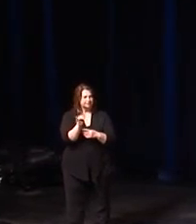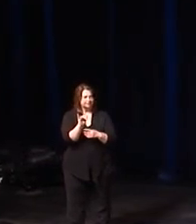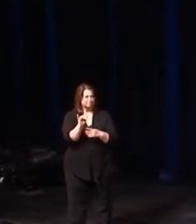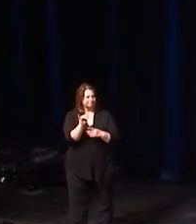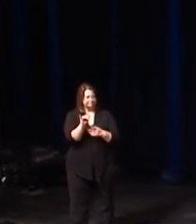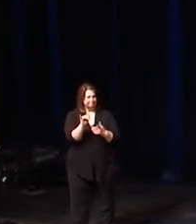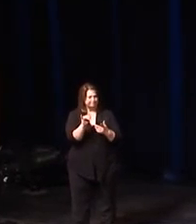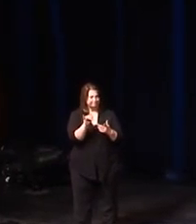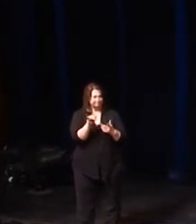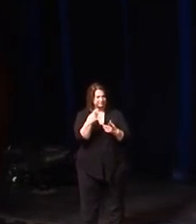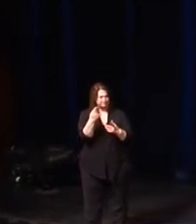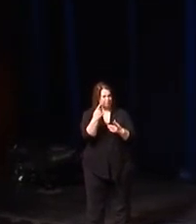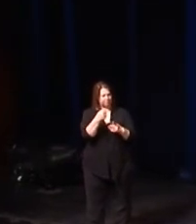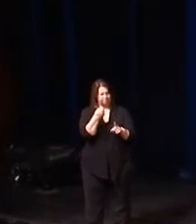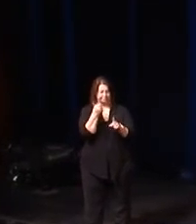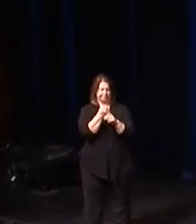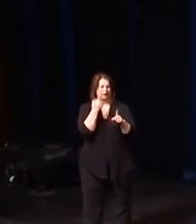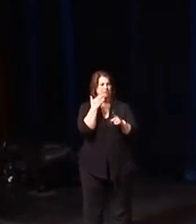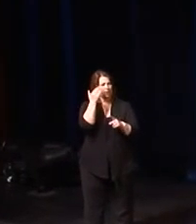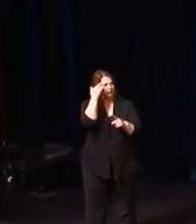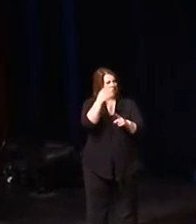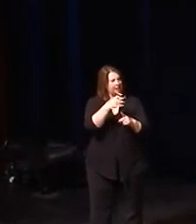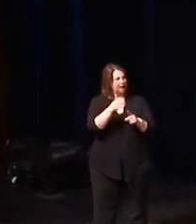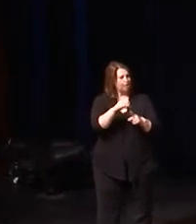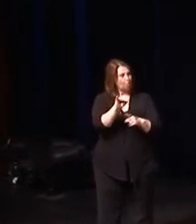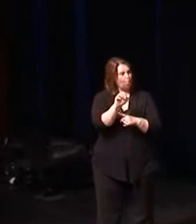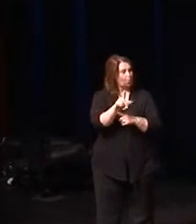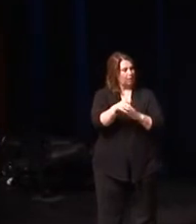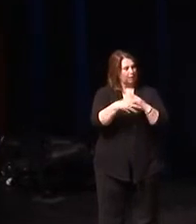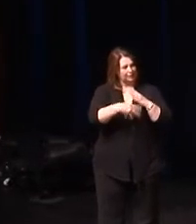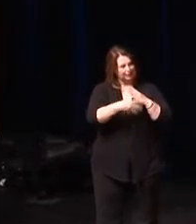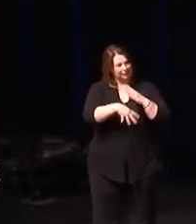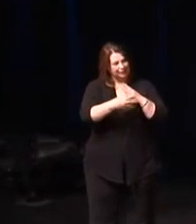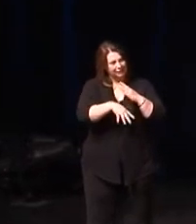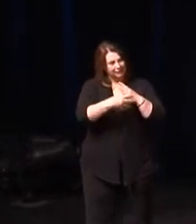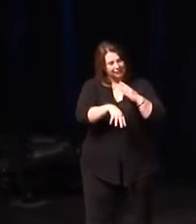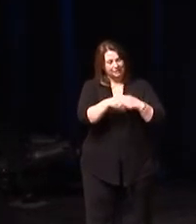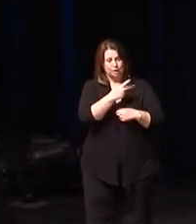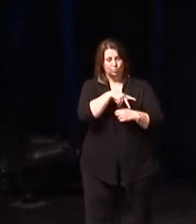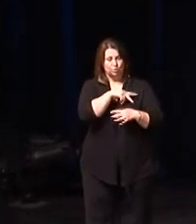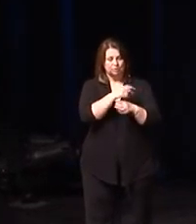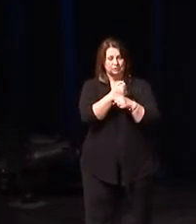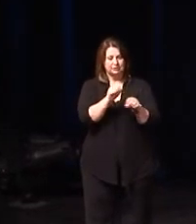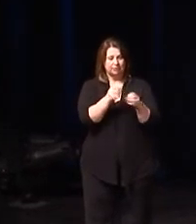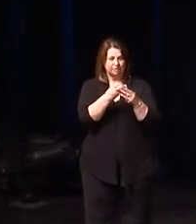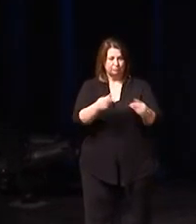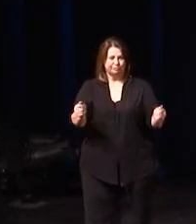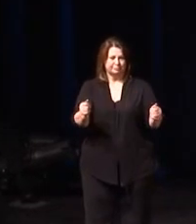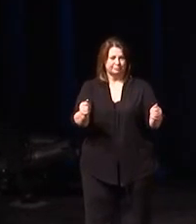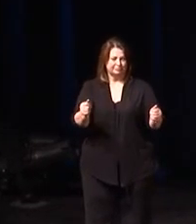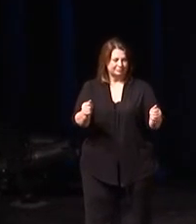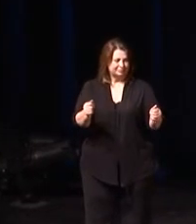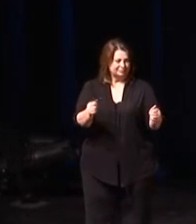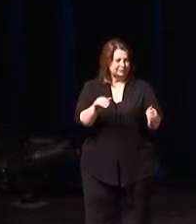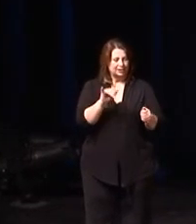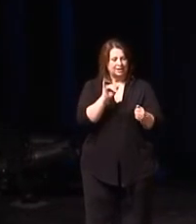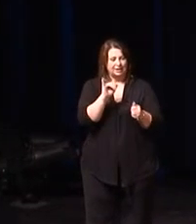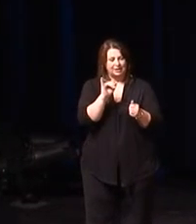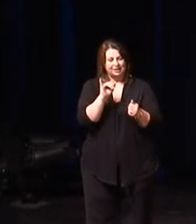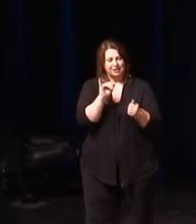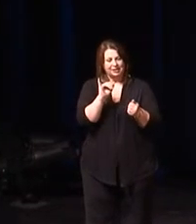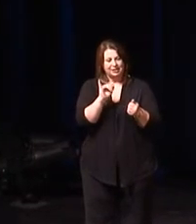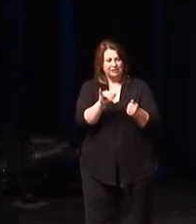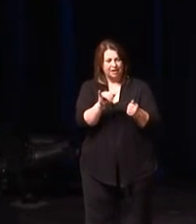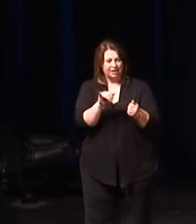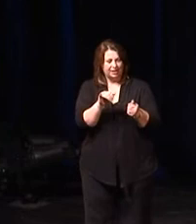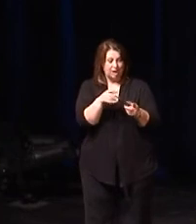knocking their head on a pipe or something in their oil rigs. You know, their personal safety had gone way up. So, yeah, they managed to prevent all the little